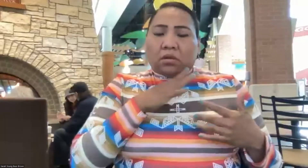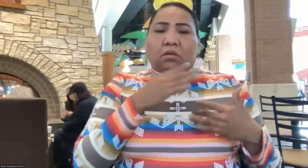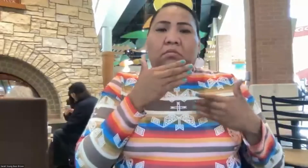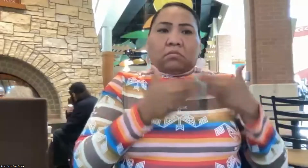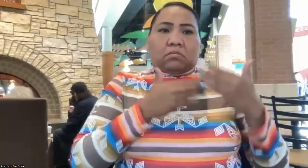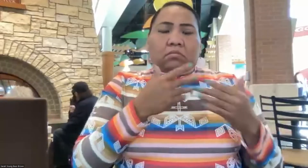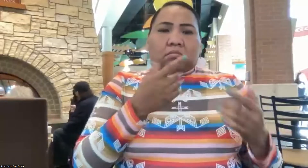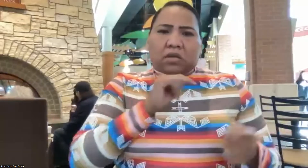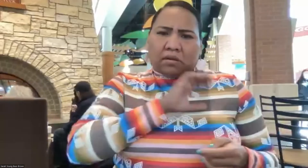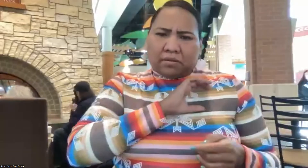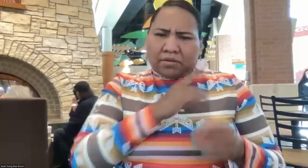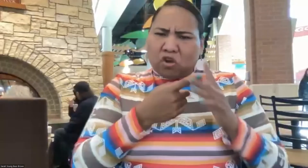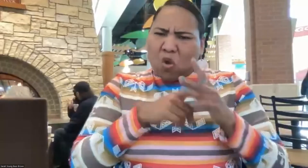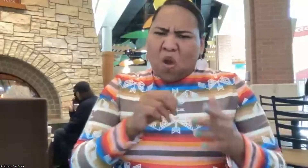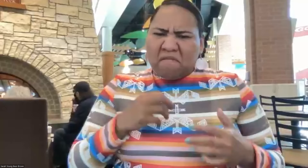native language.